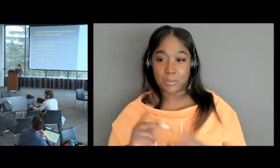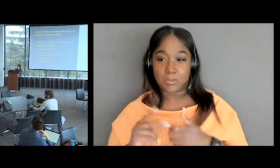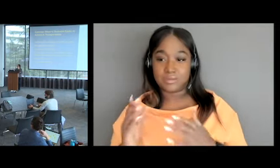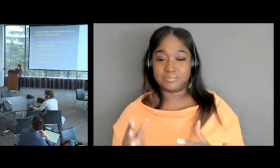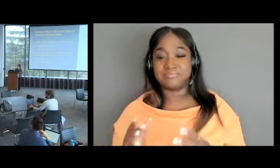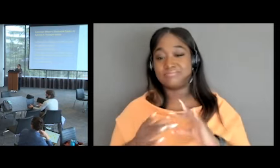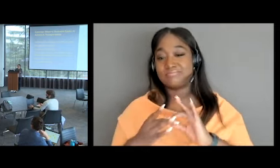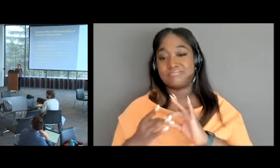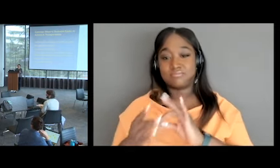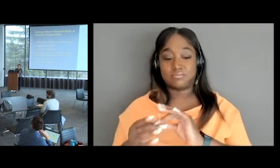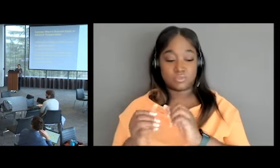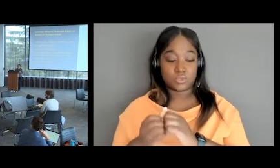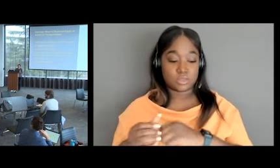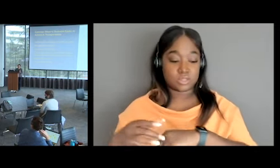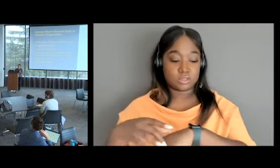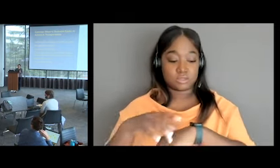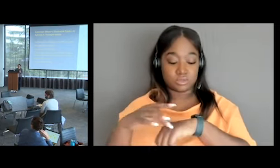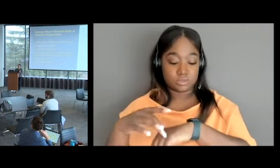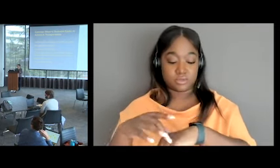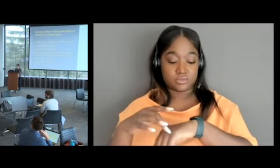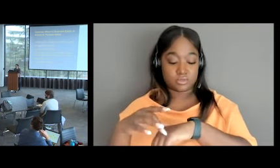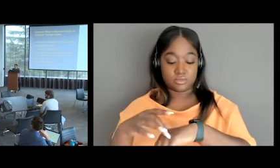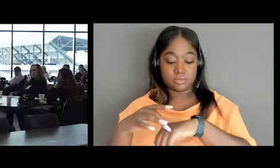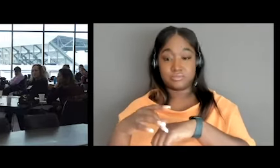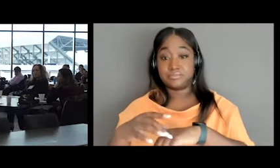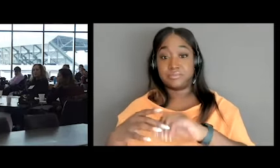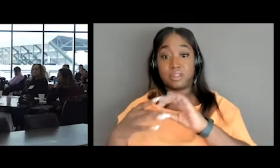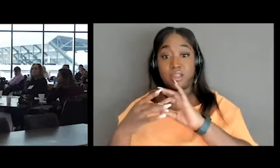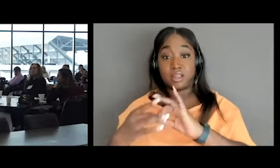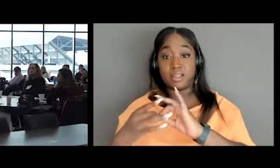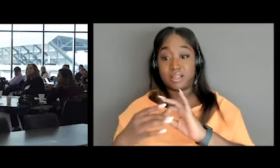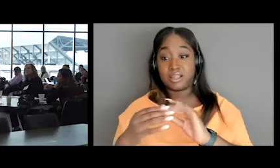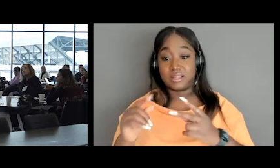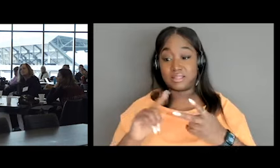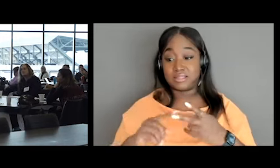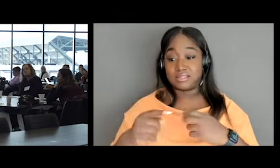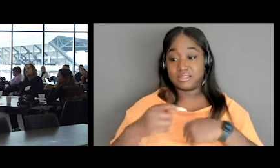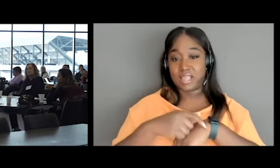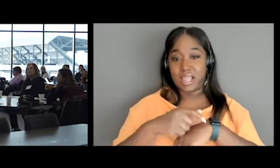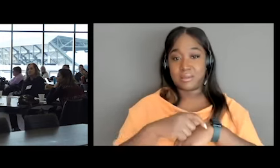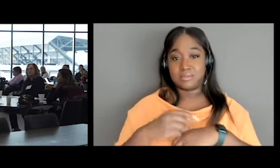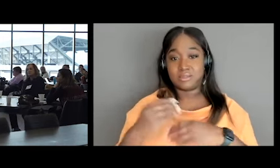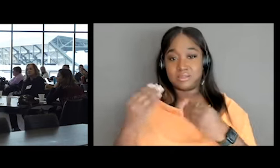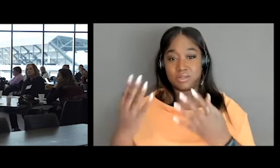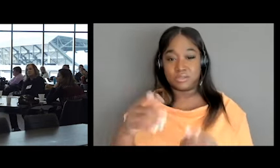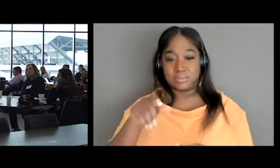and time. And just to give a specific example, I live on West Hill,